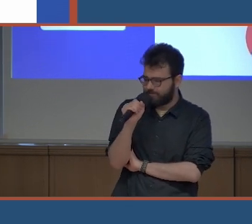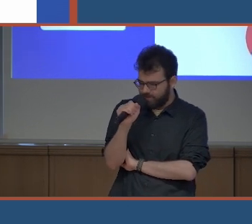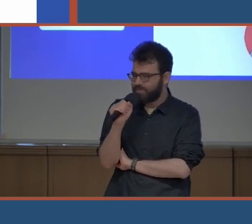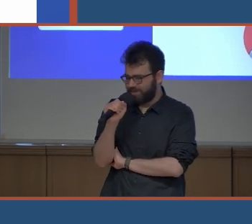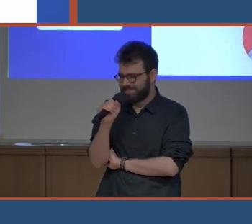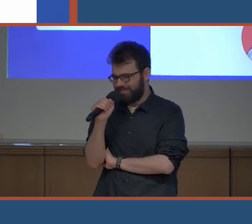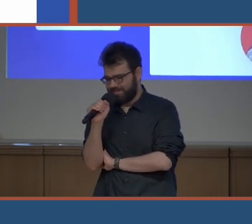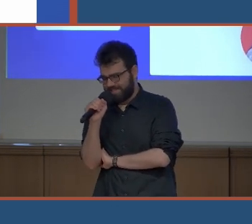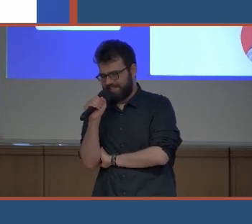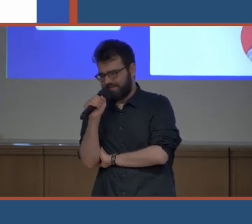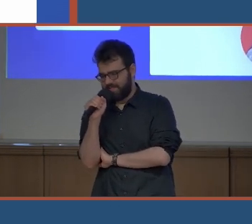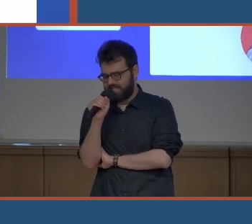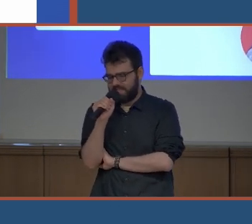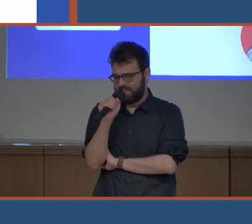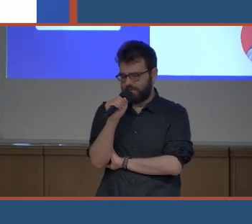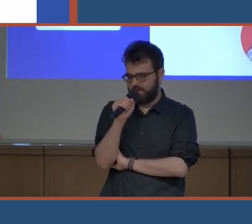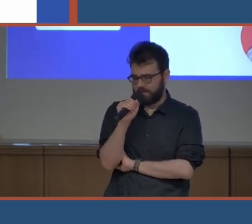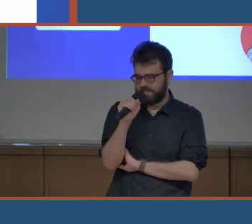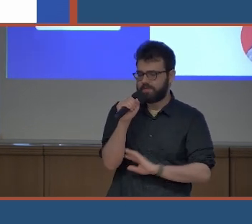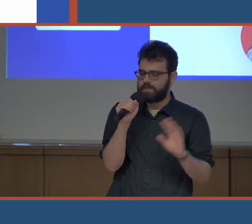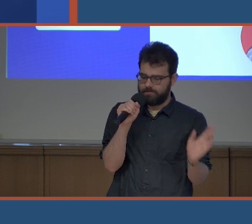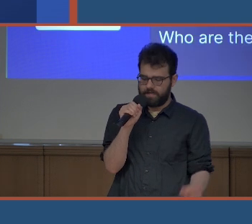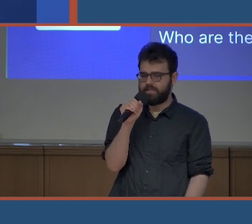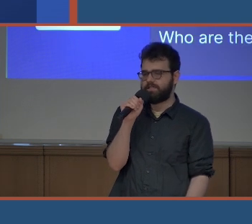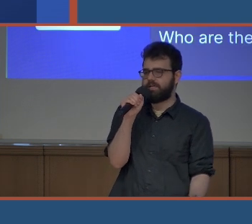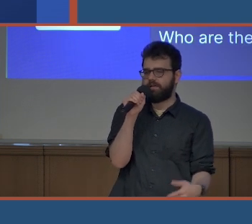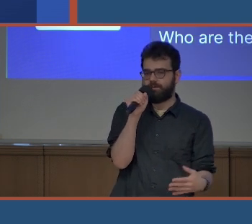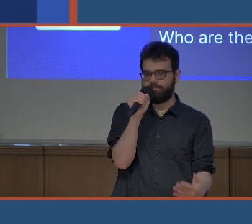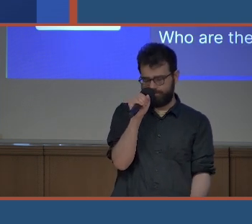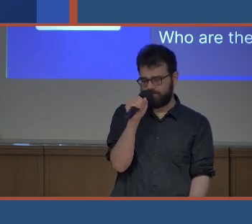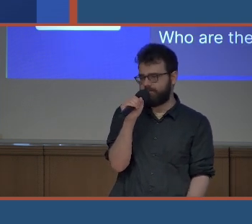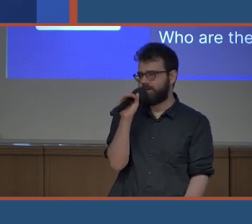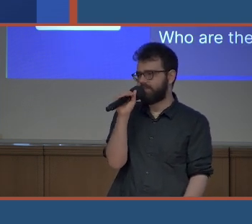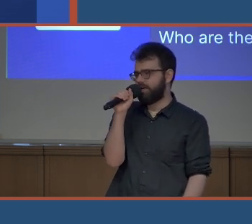So if you want to learn sign language, that's what I always tell. Find